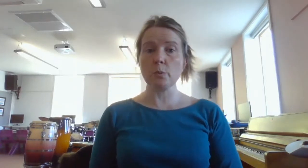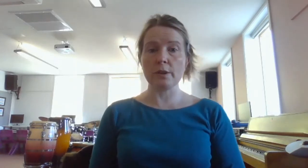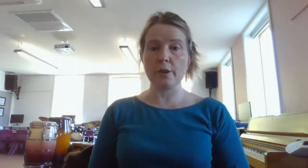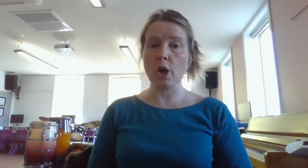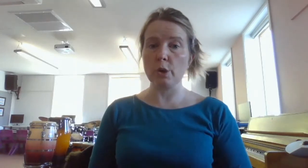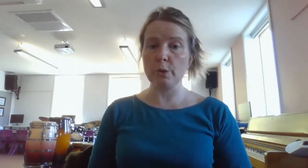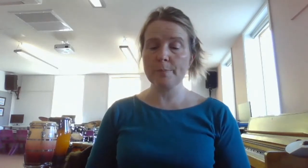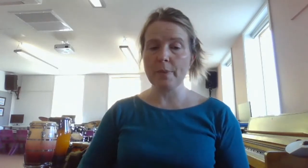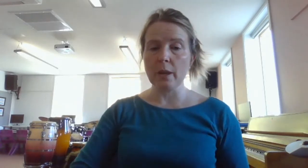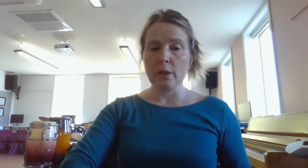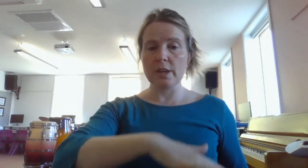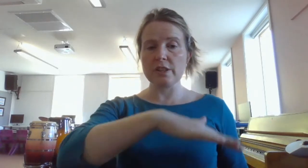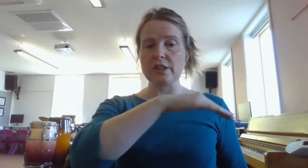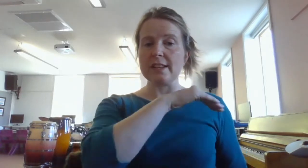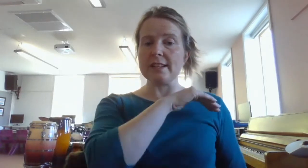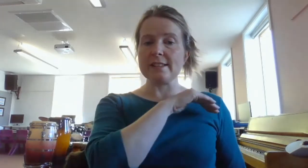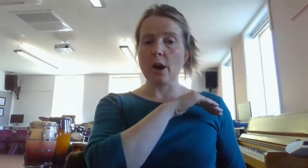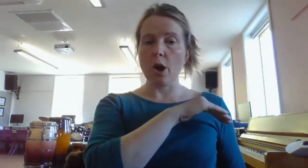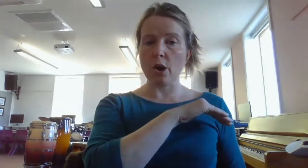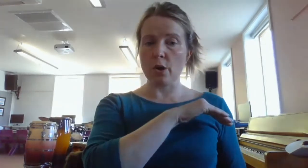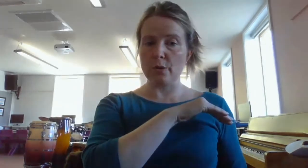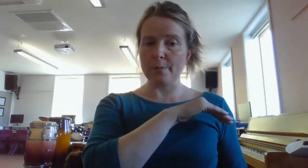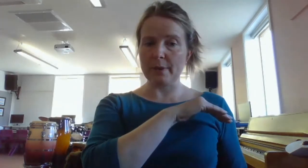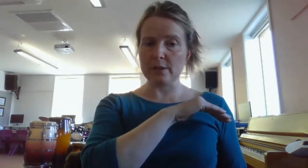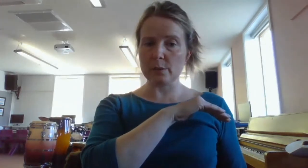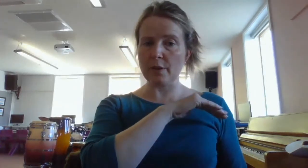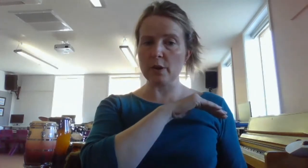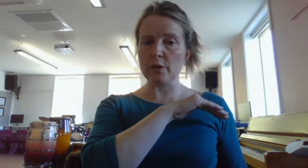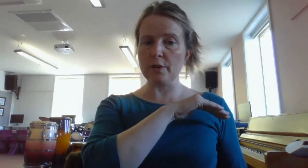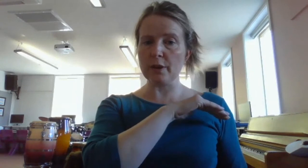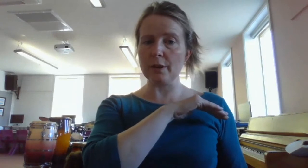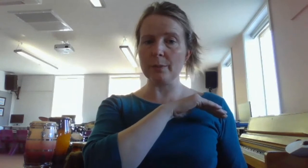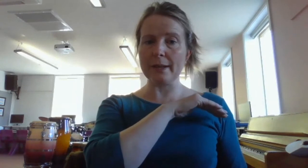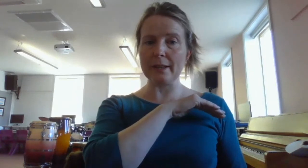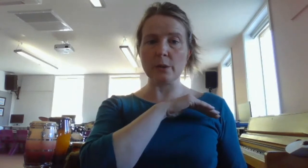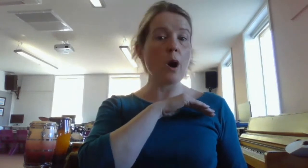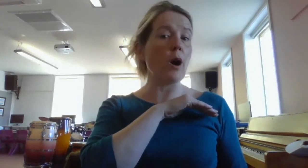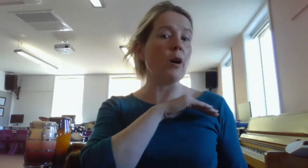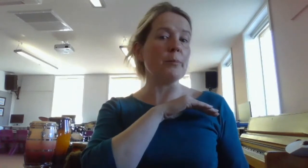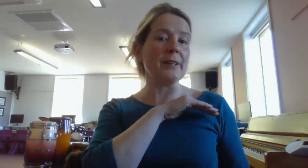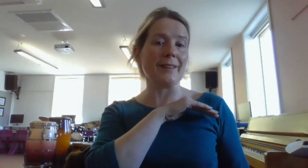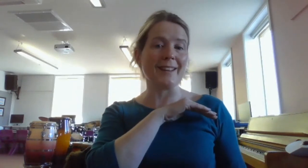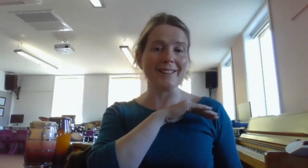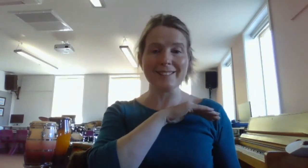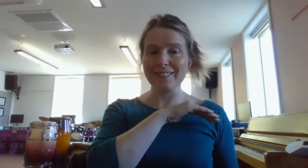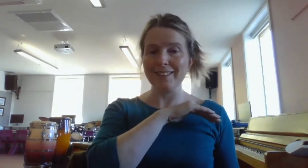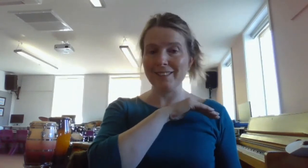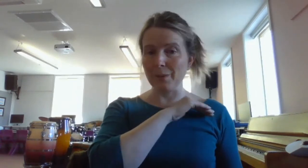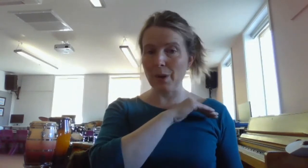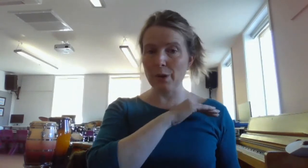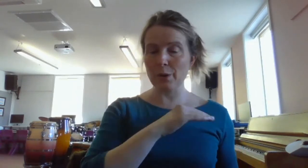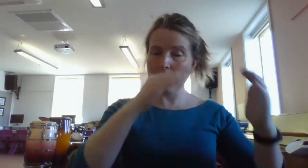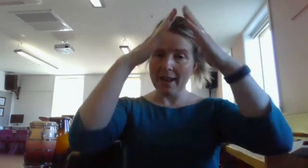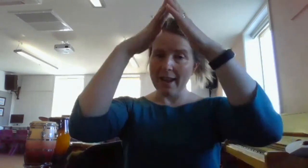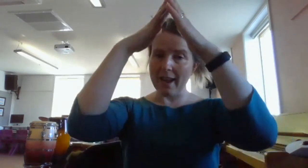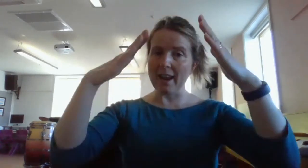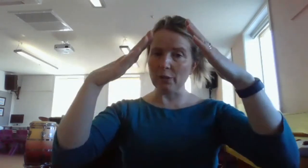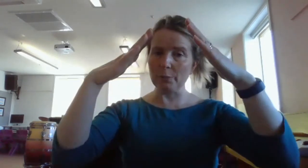one for home, which is home. It's sort of over where your heart beats, I guess. So home and house, but